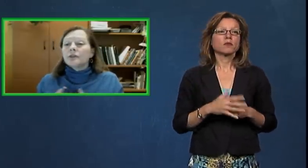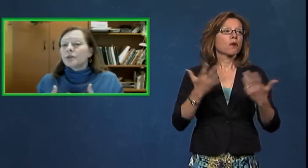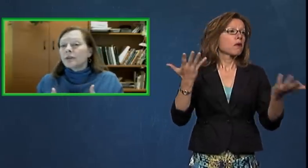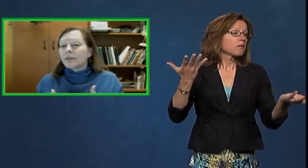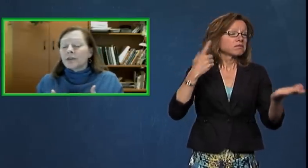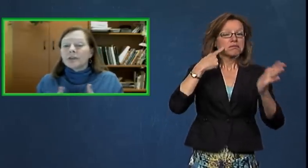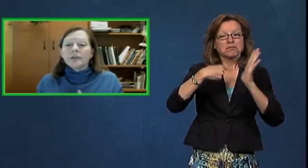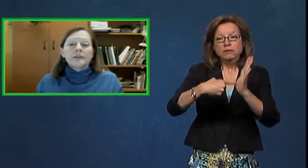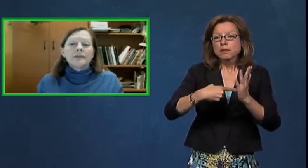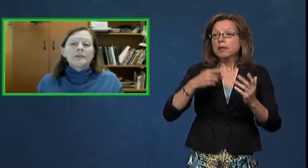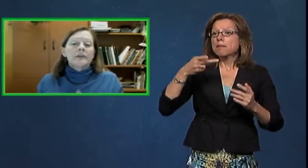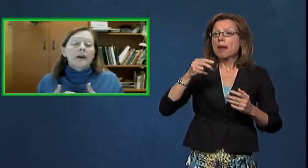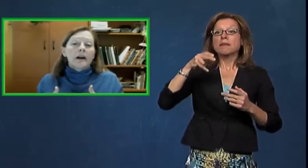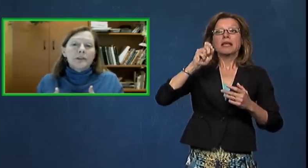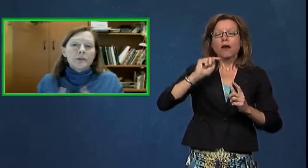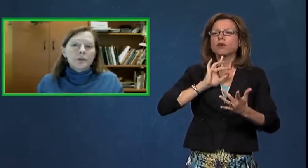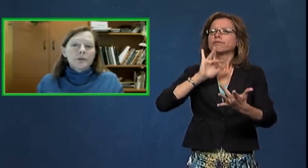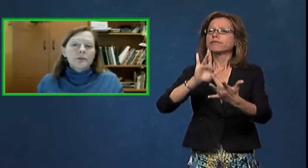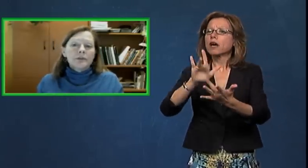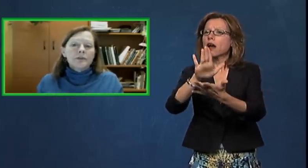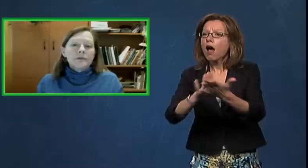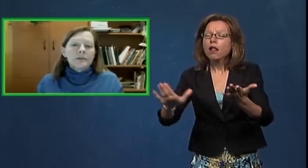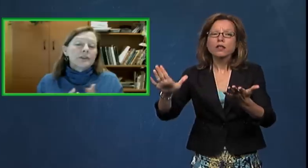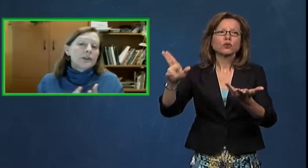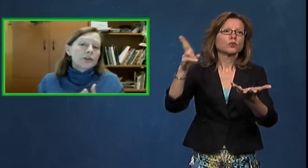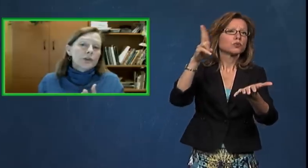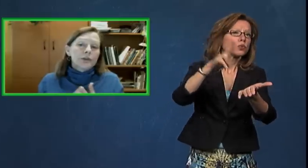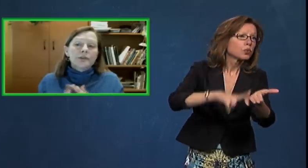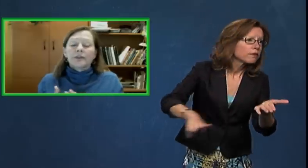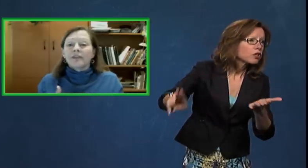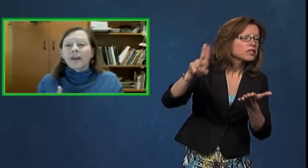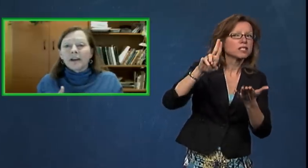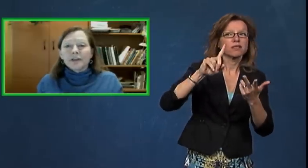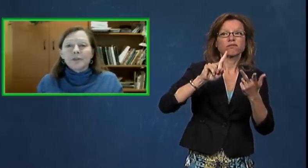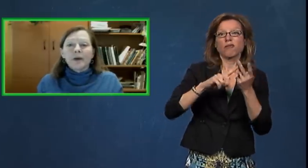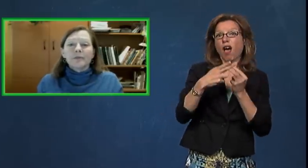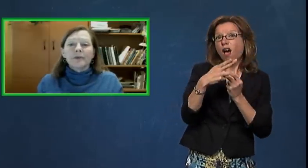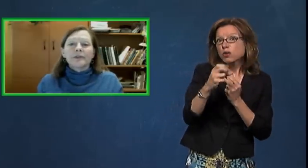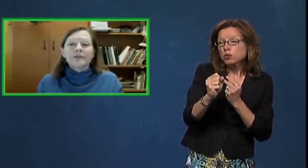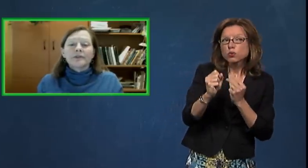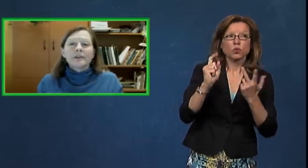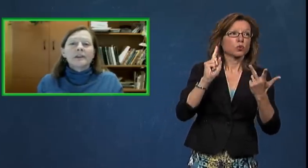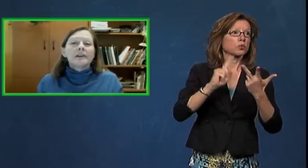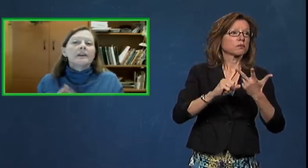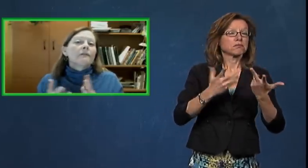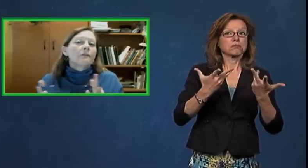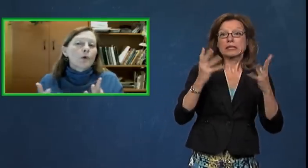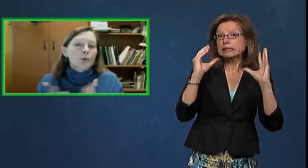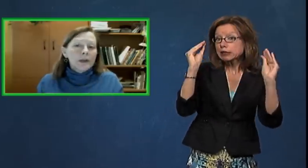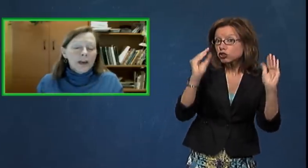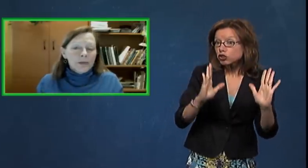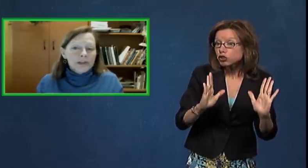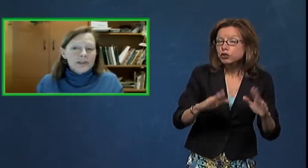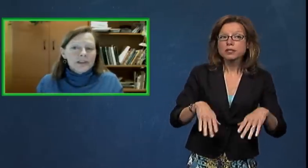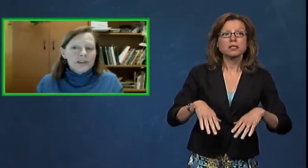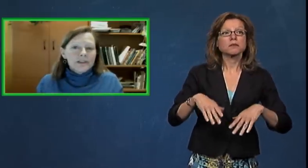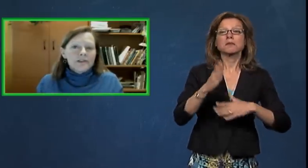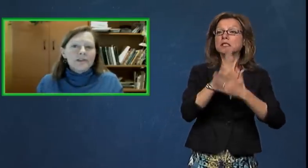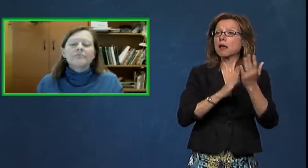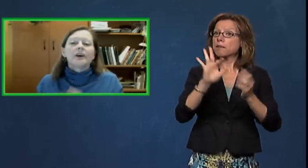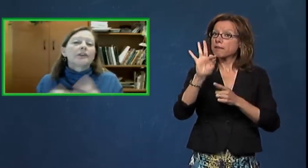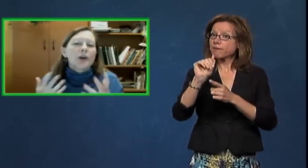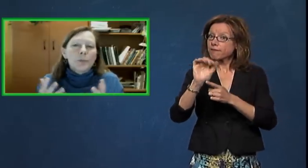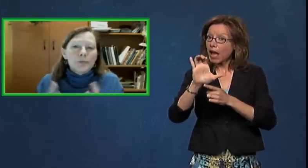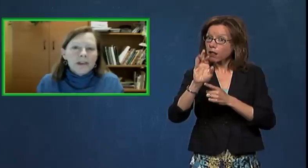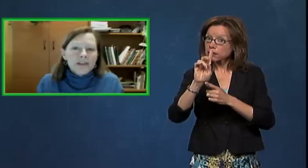colleges, universities, high schools, teachers, faculty members, voc rehab